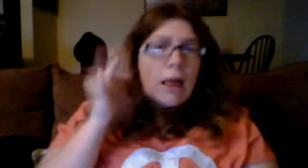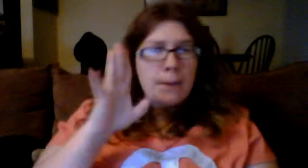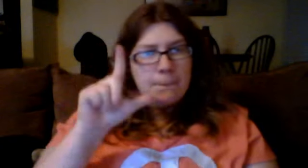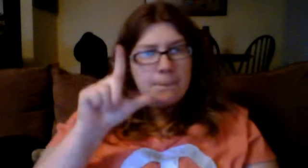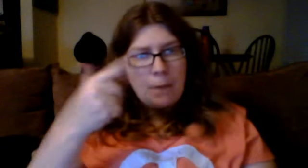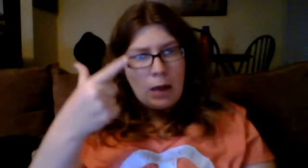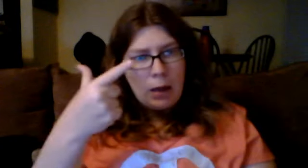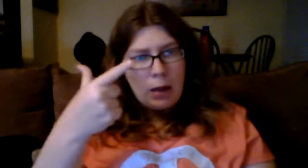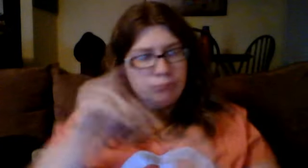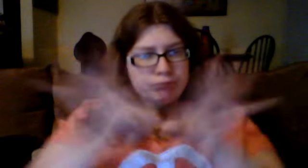Anything else?